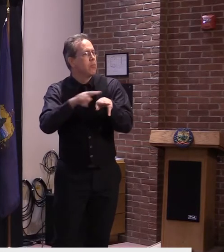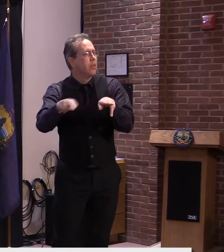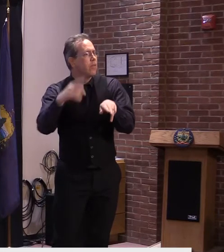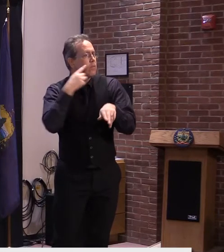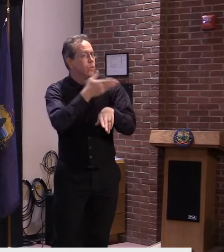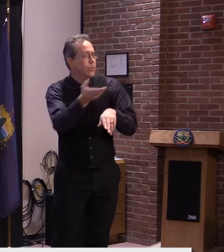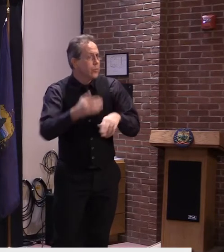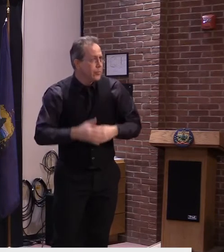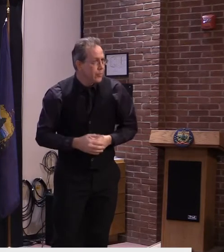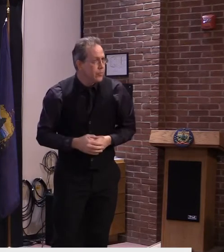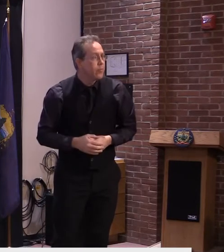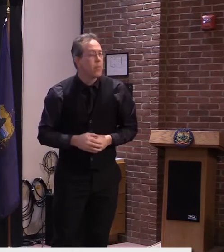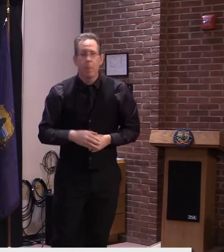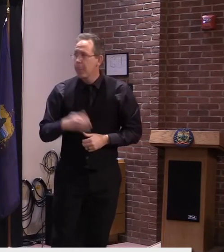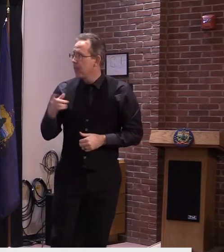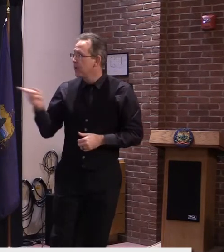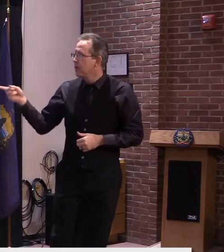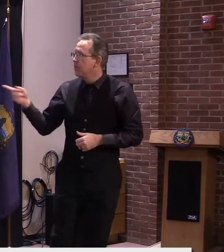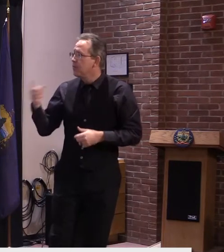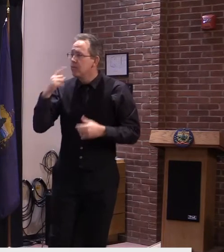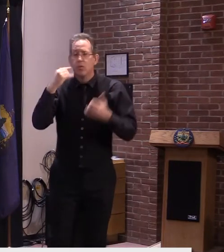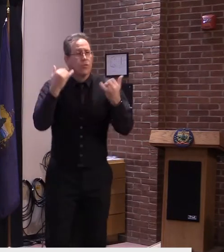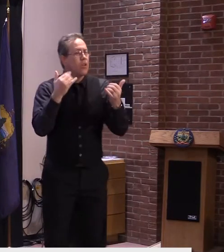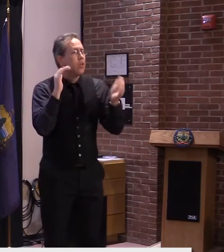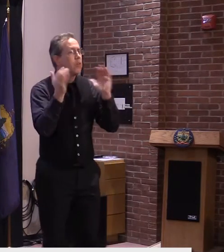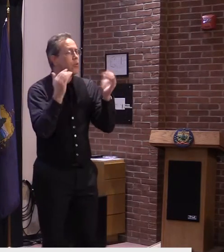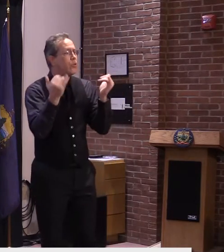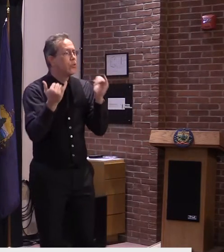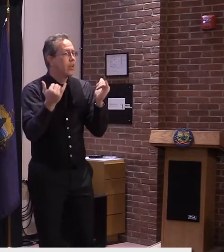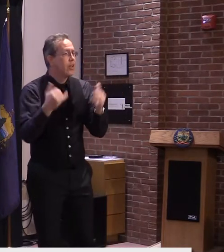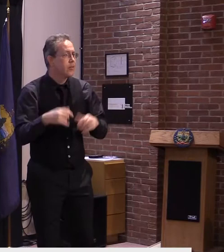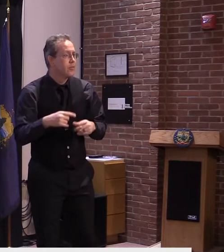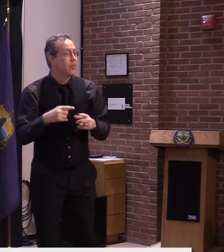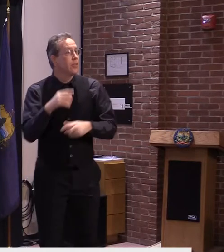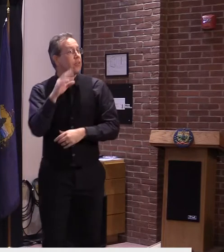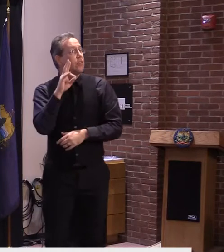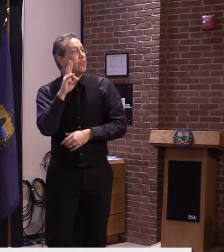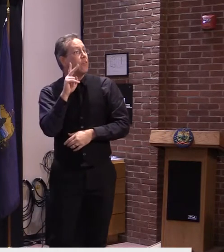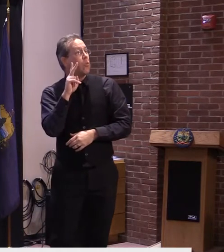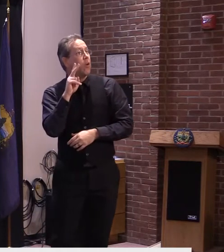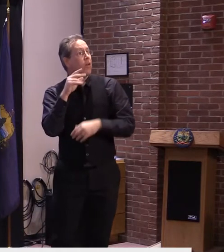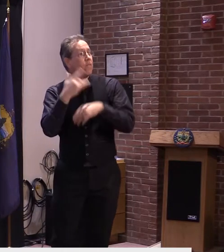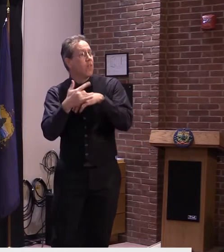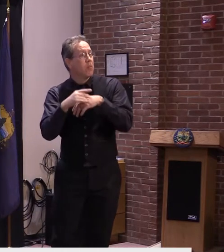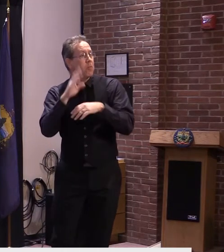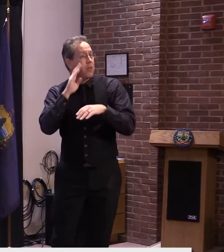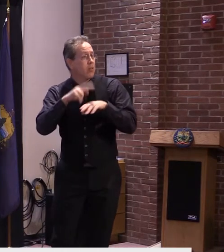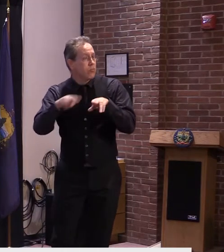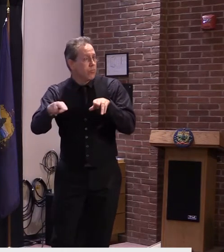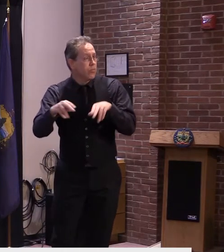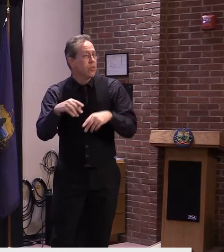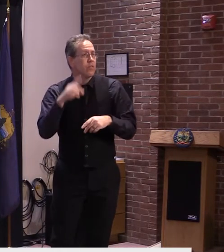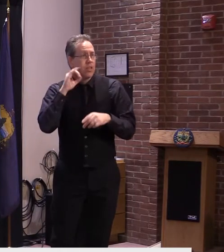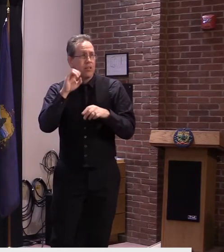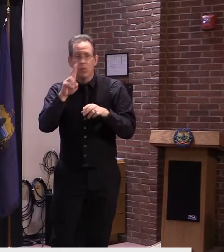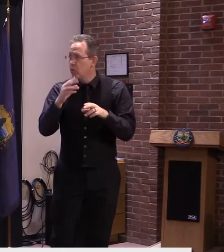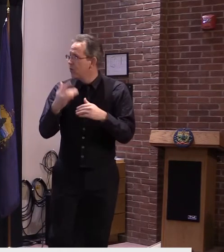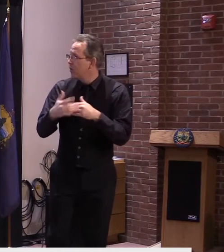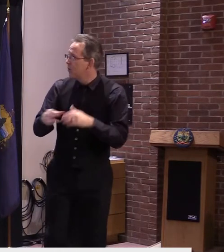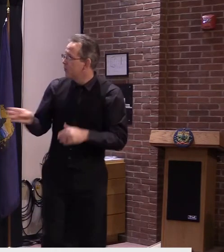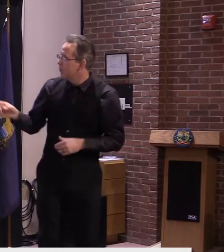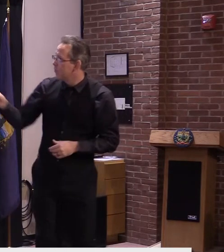today, 71 beds available across the state, 15 ICU beds available. But the trend is